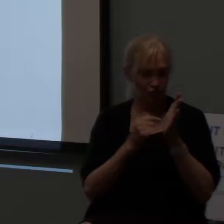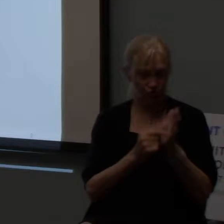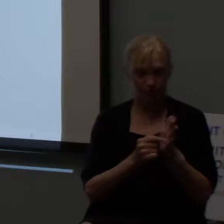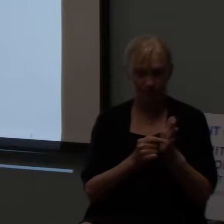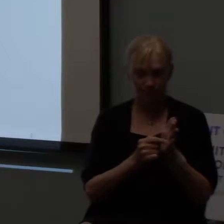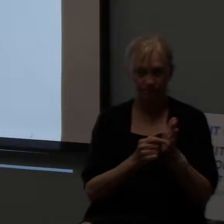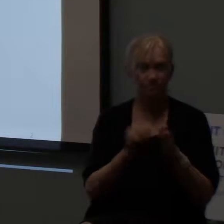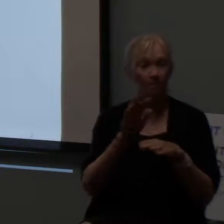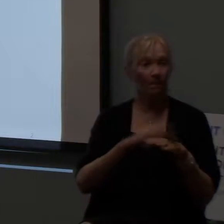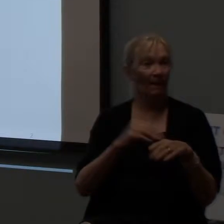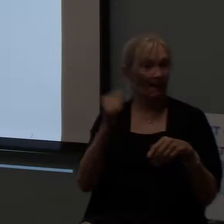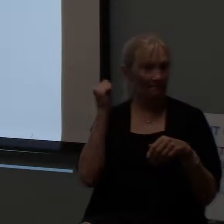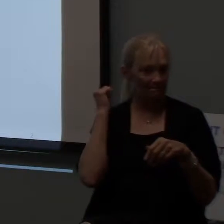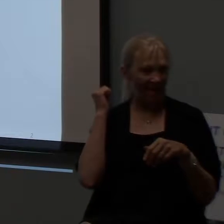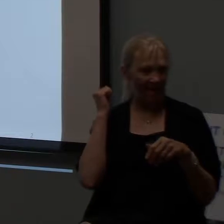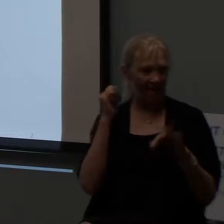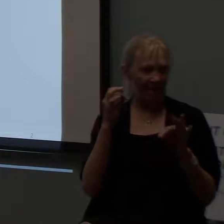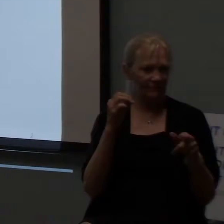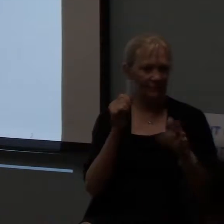which is on the back of the agenda.